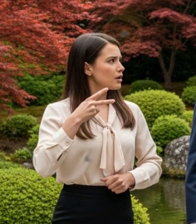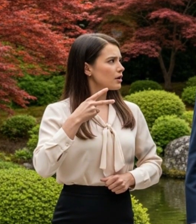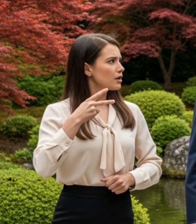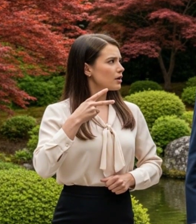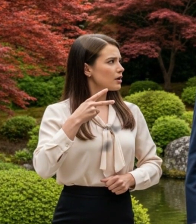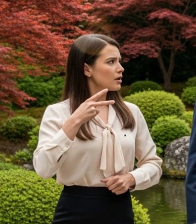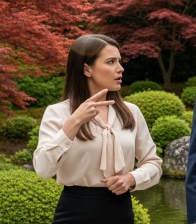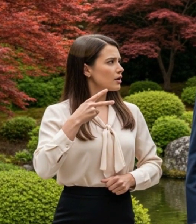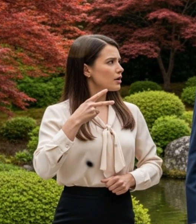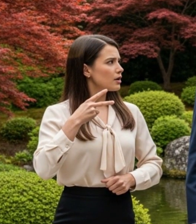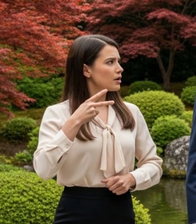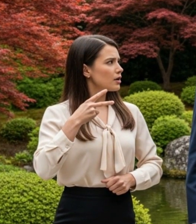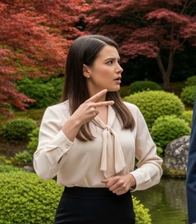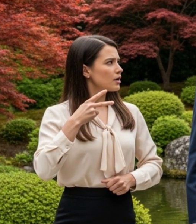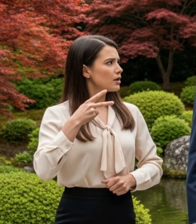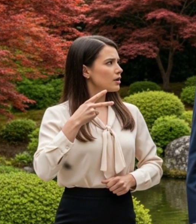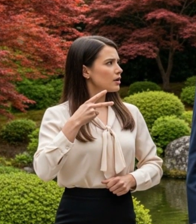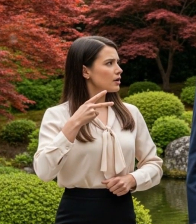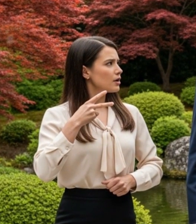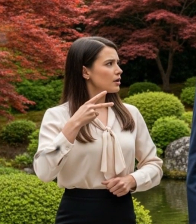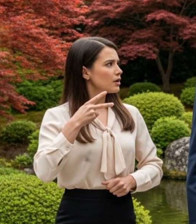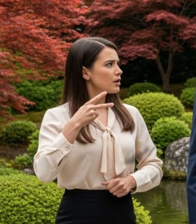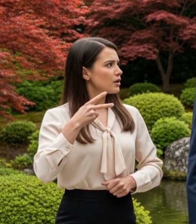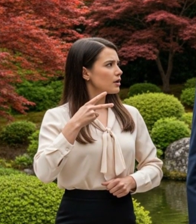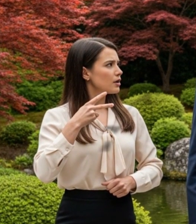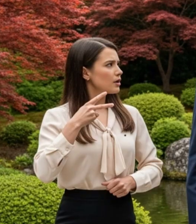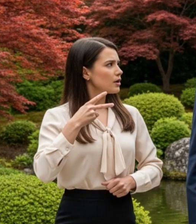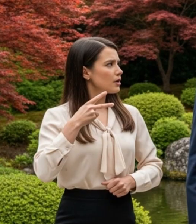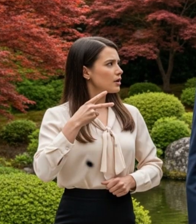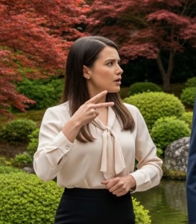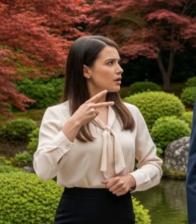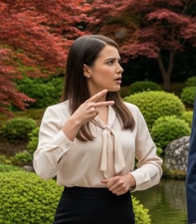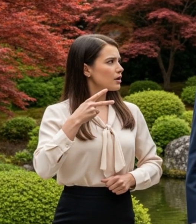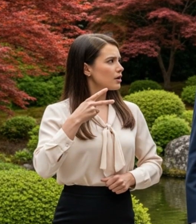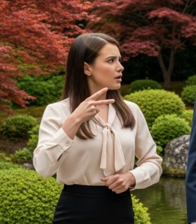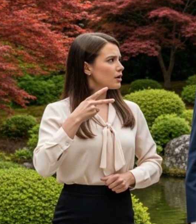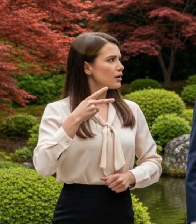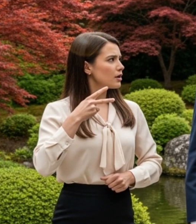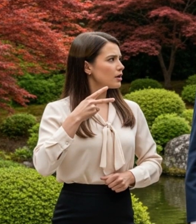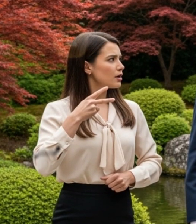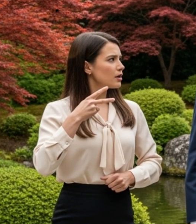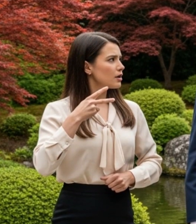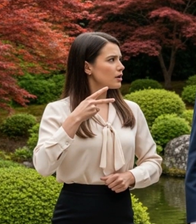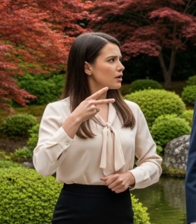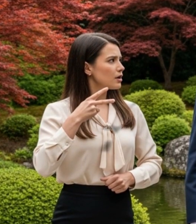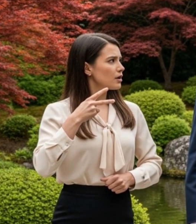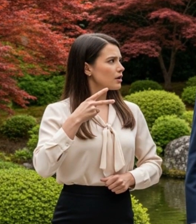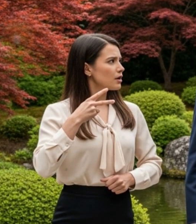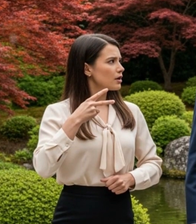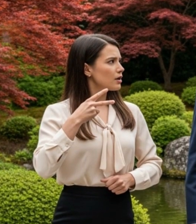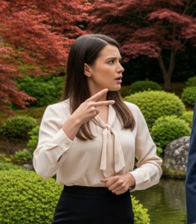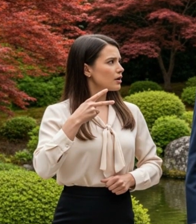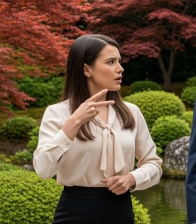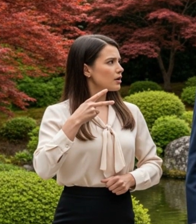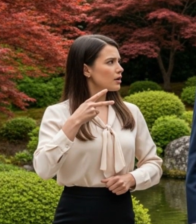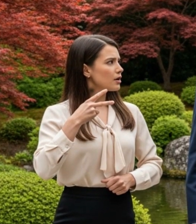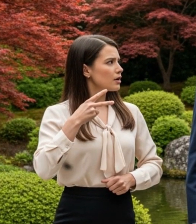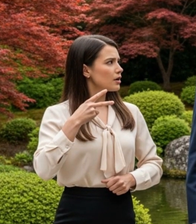herself driving through the imposing gates of the Thorne estate in Connecticut. A stunning modern glass and steel